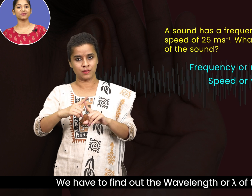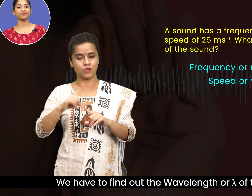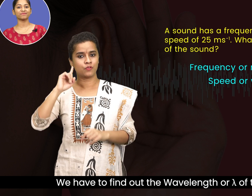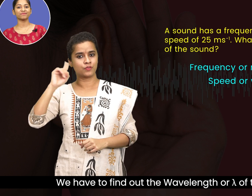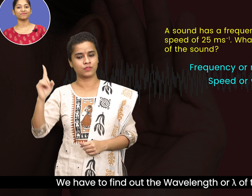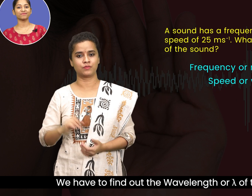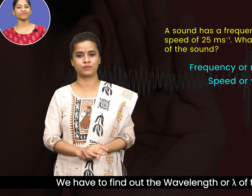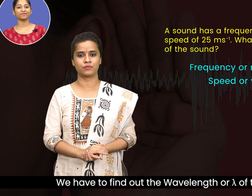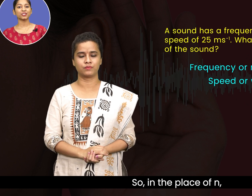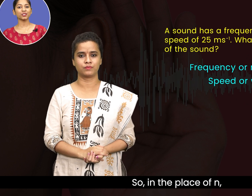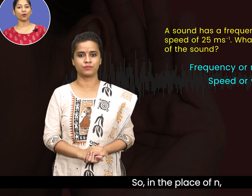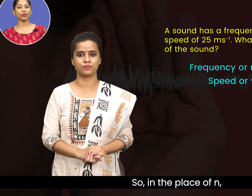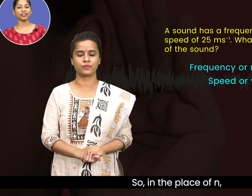sound.